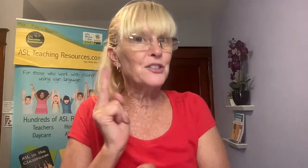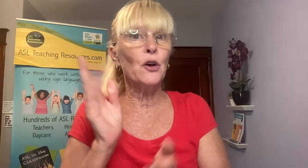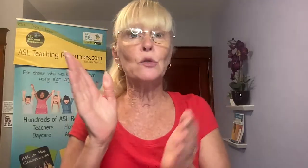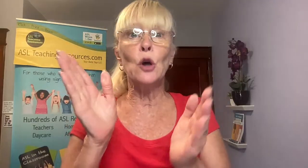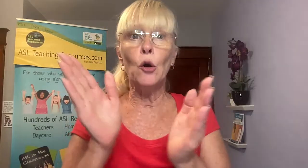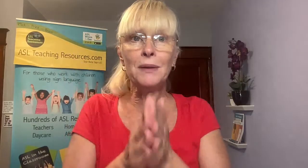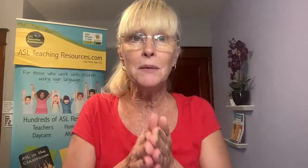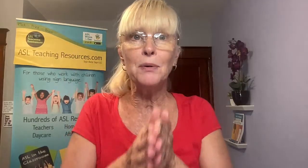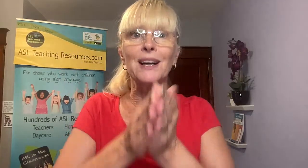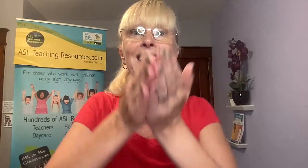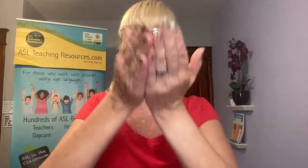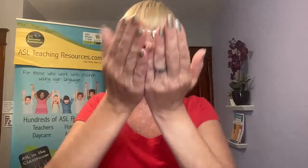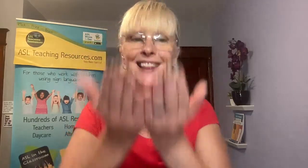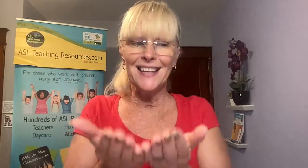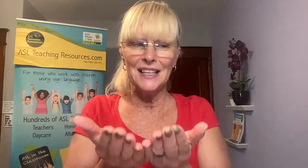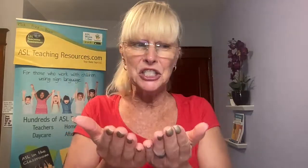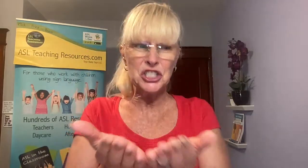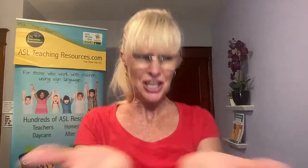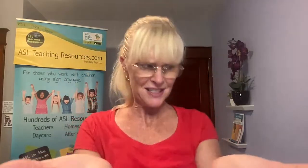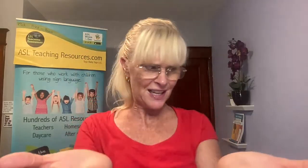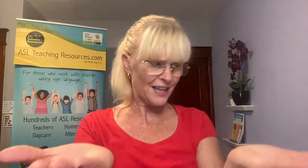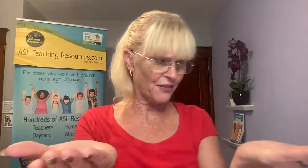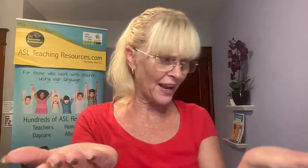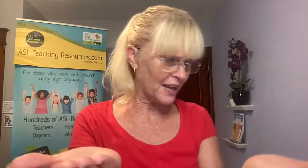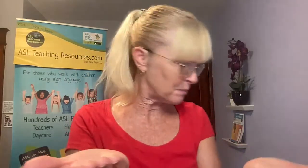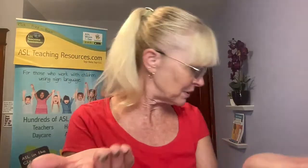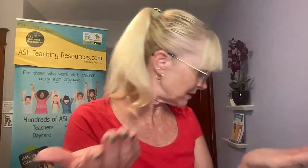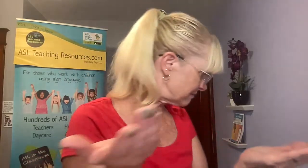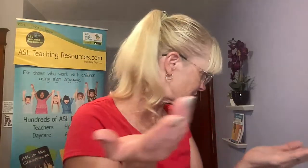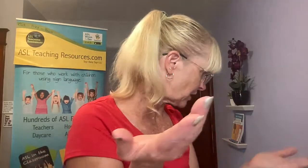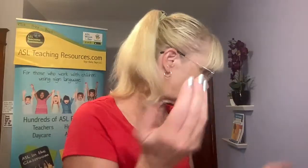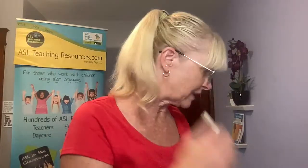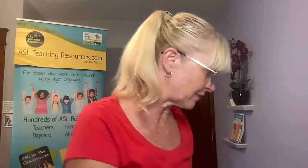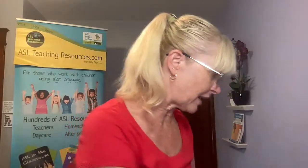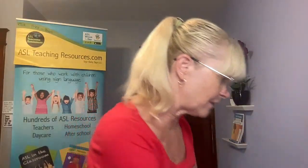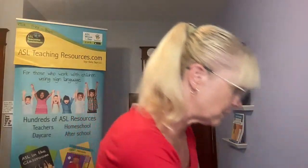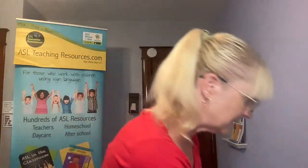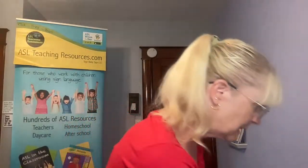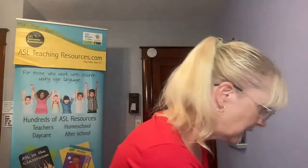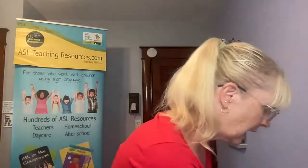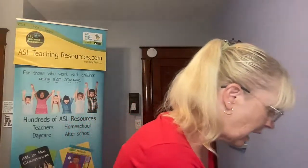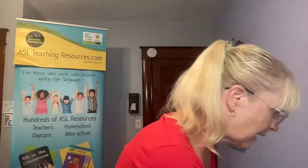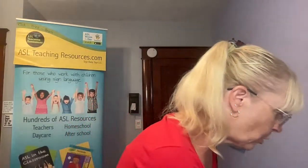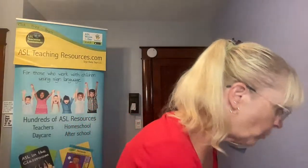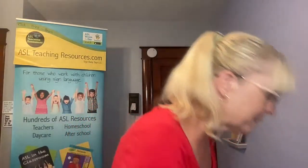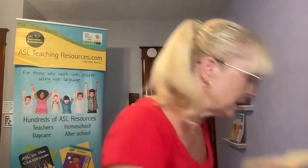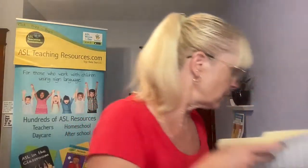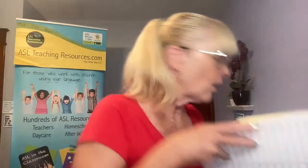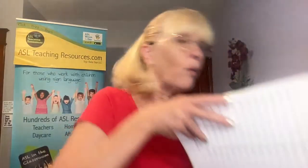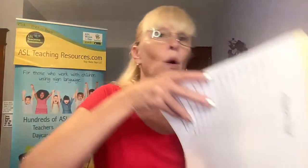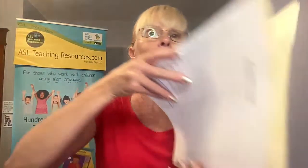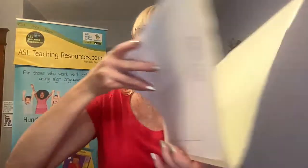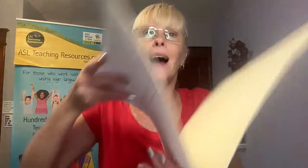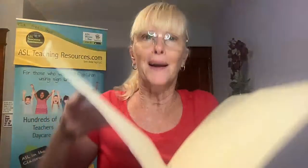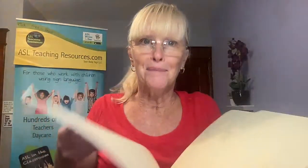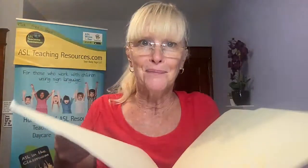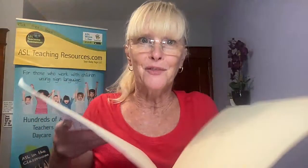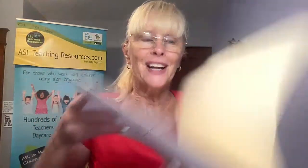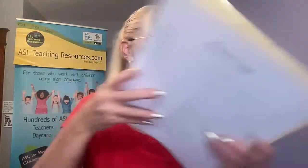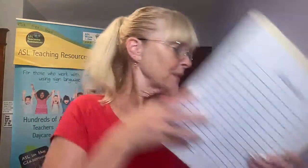So to open the book is like this. Just like if I had a book, I'm trying to think if I have one, I open it 1 time. Right?